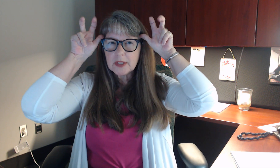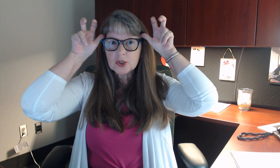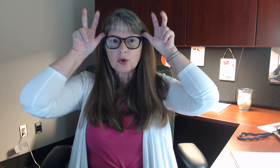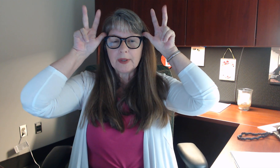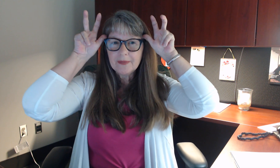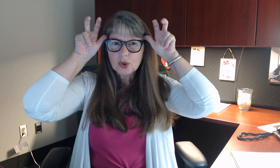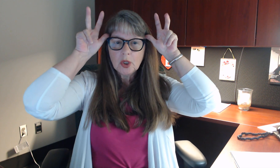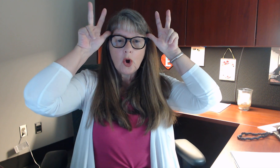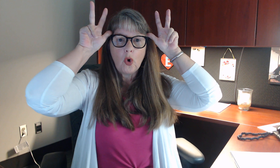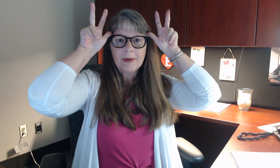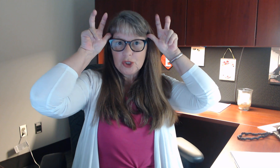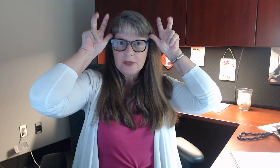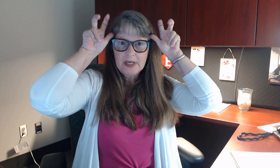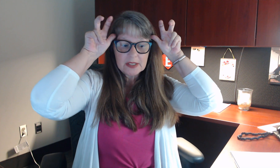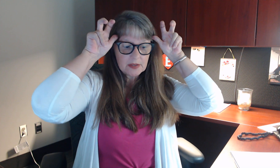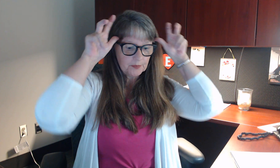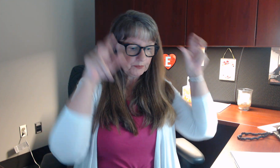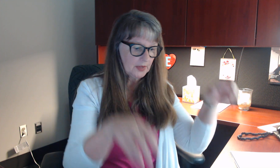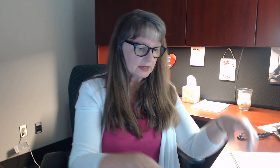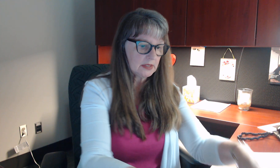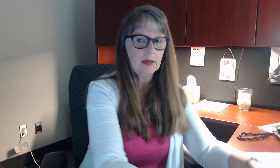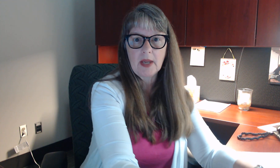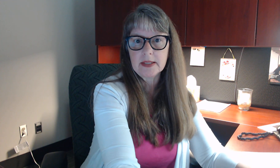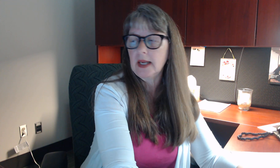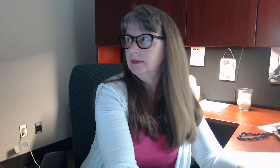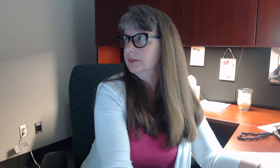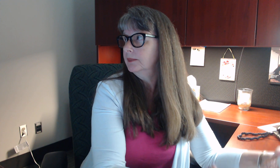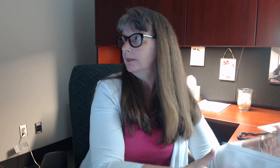devilish or evil or mischievous, it's the same kind of sign.